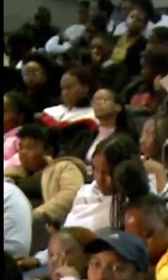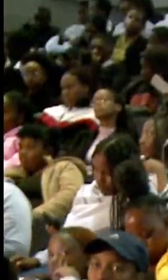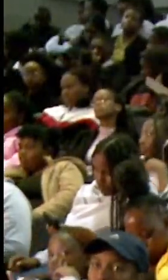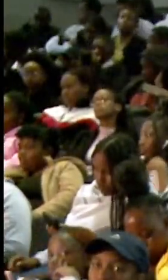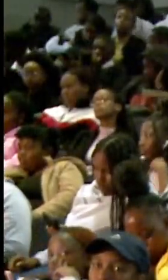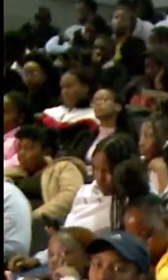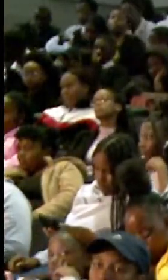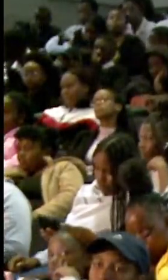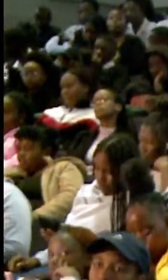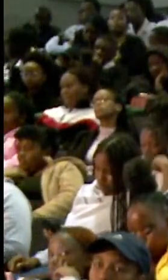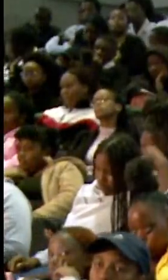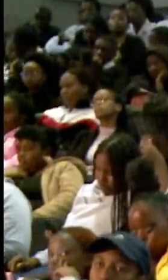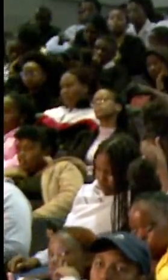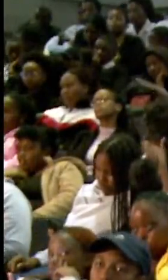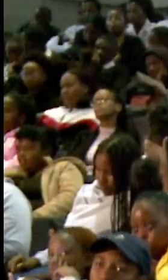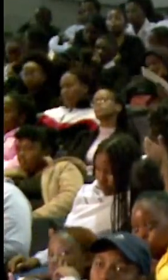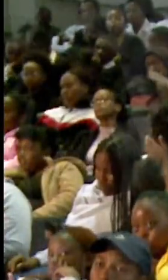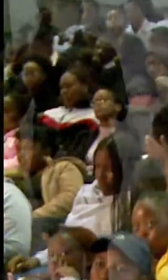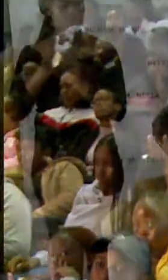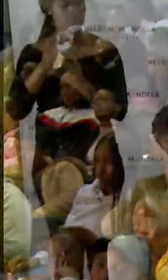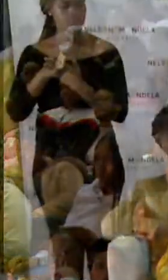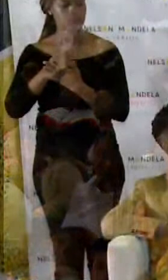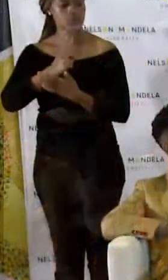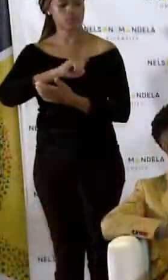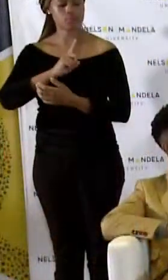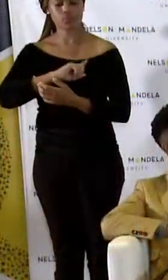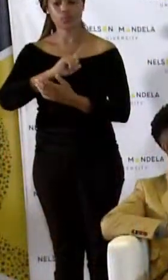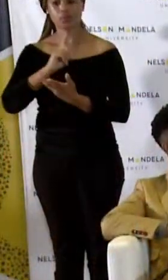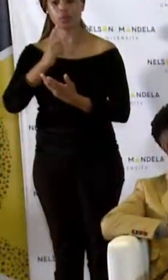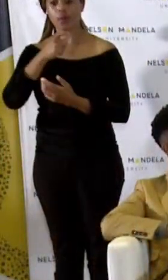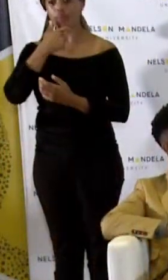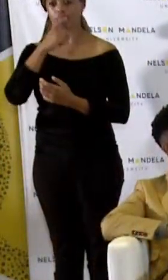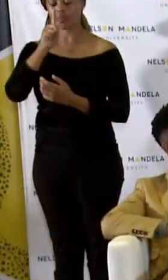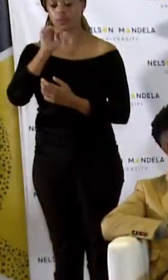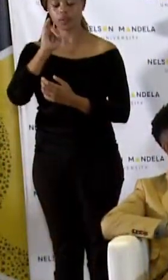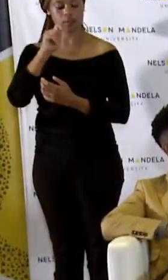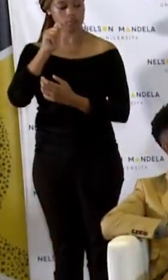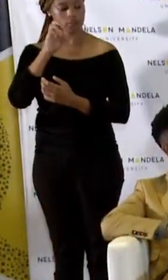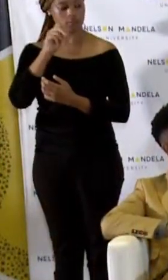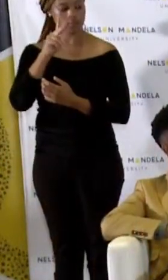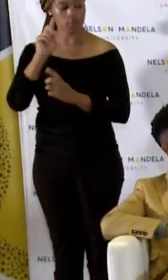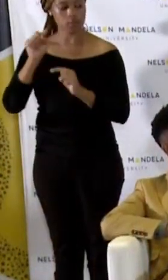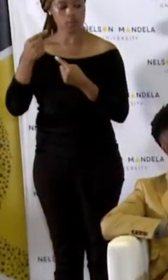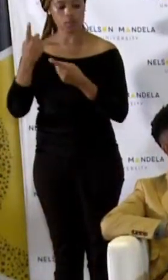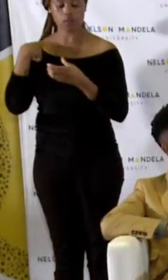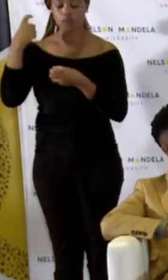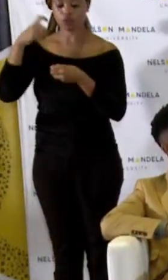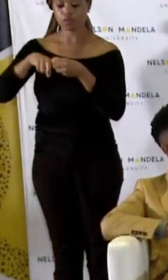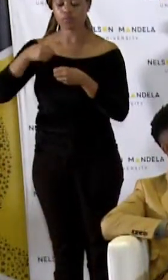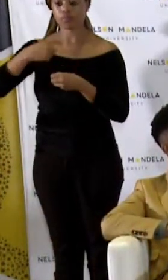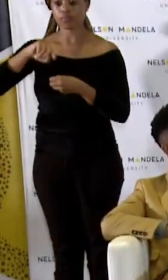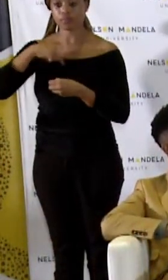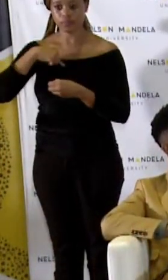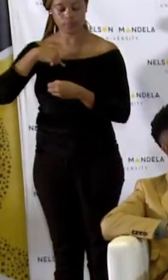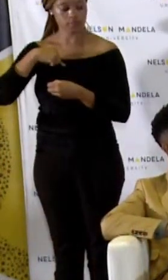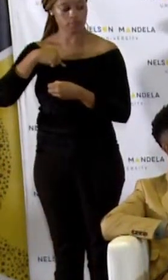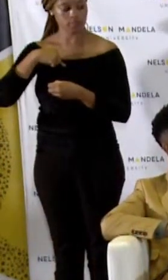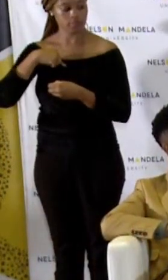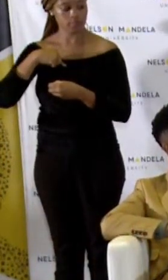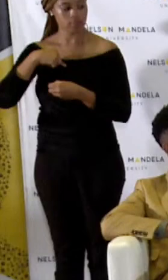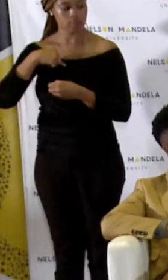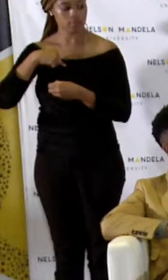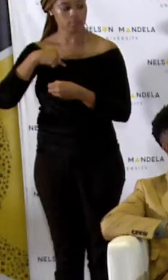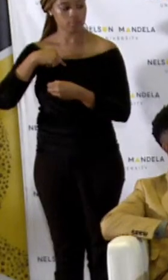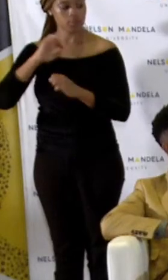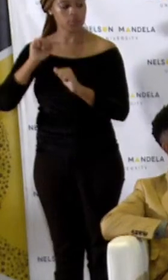Just to add, and I'm sure you're wondering, why are there 2 people from TikTok? So Fortune wasn't able to join us physically, as you can see,